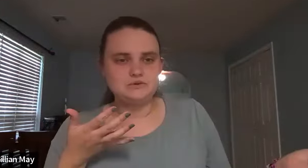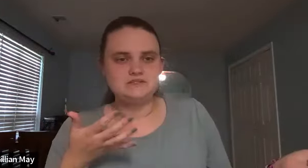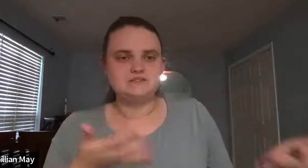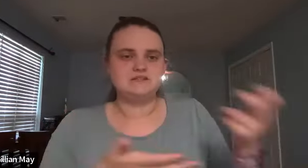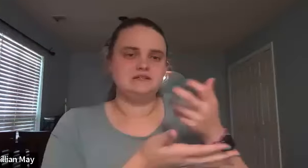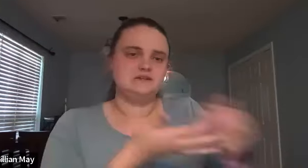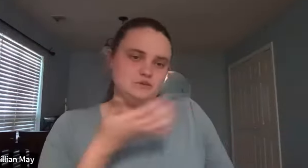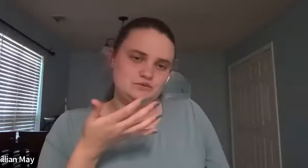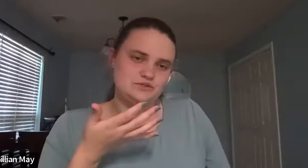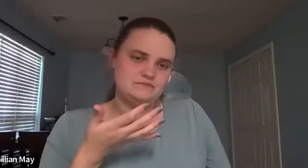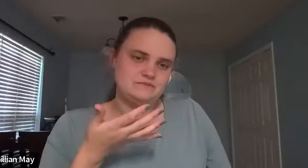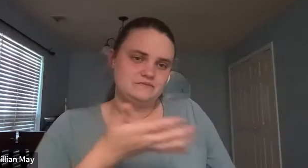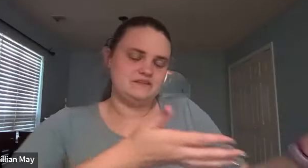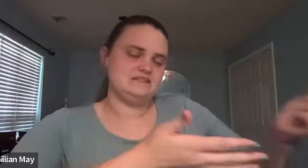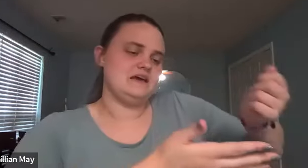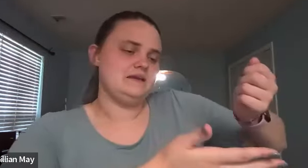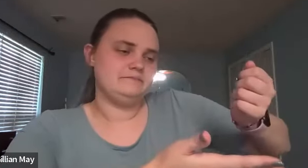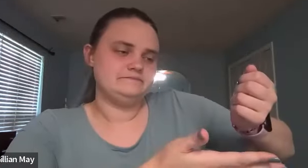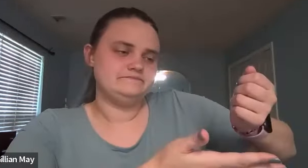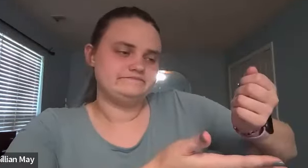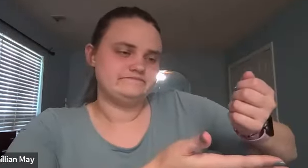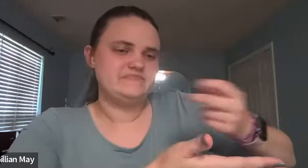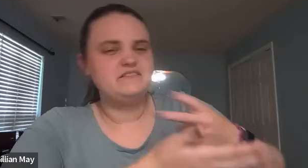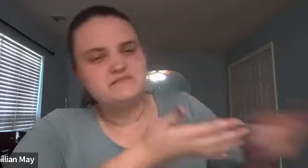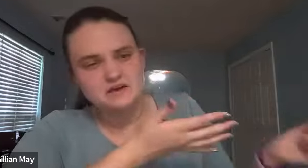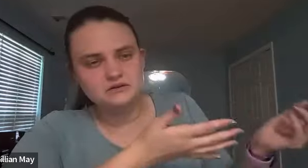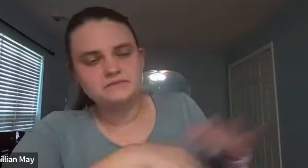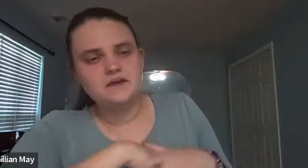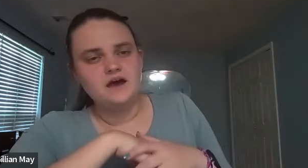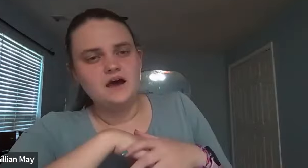lose. It's like failed.